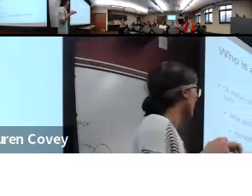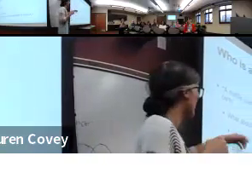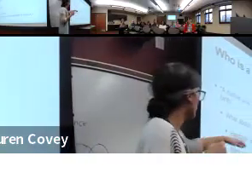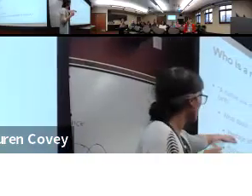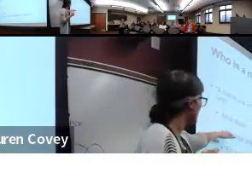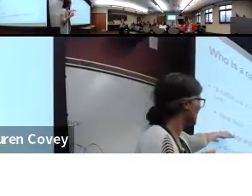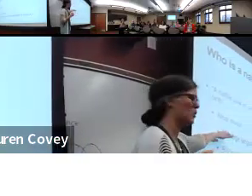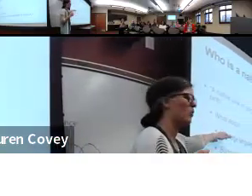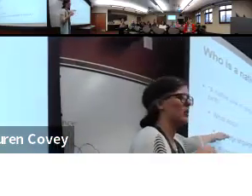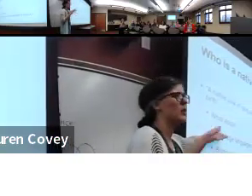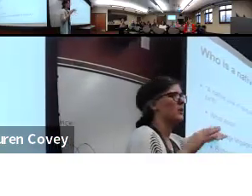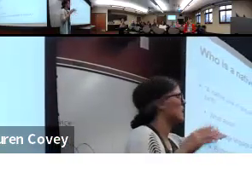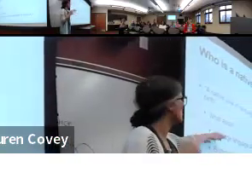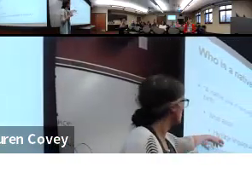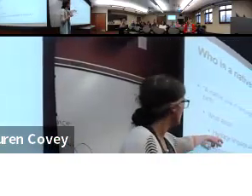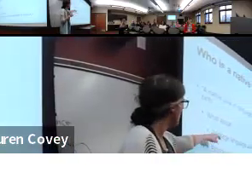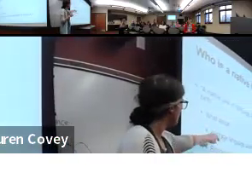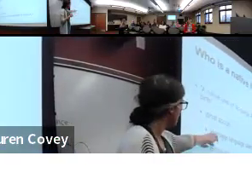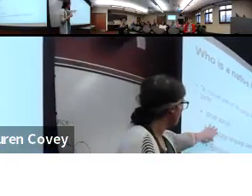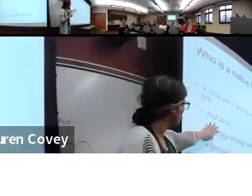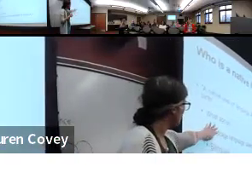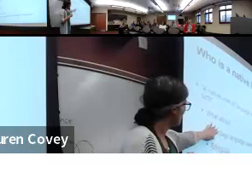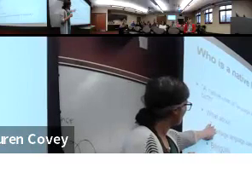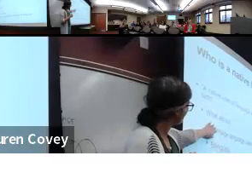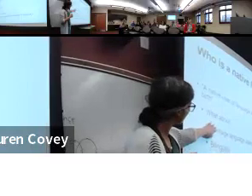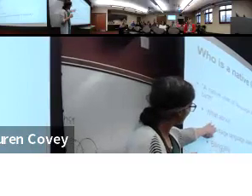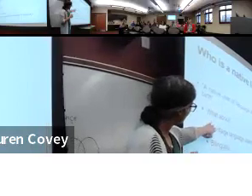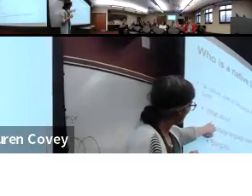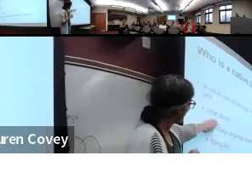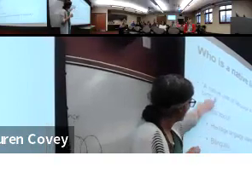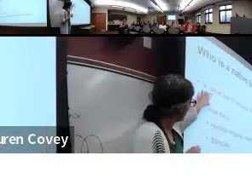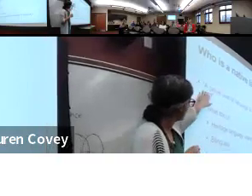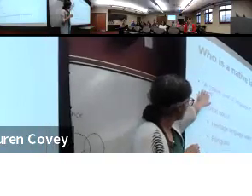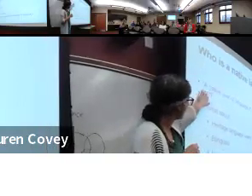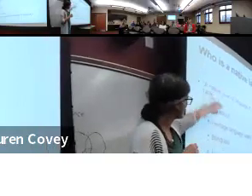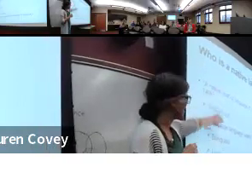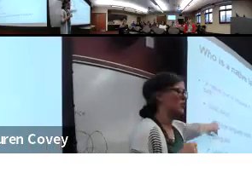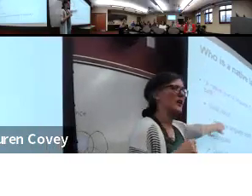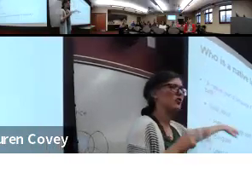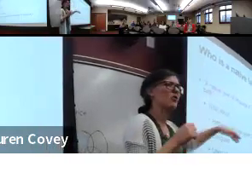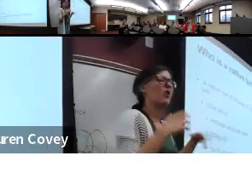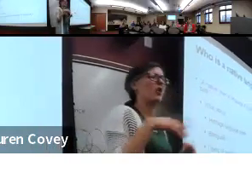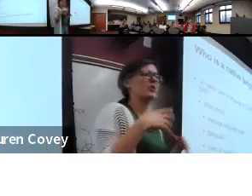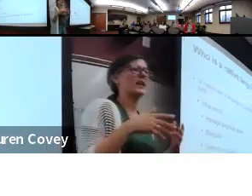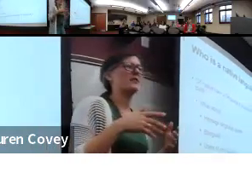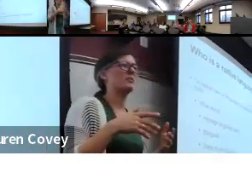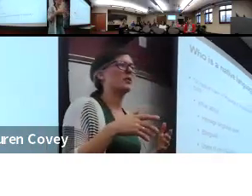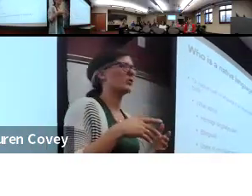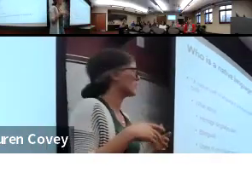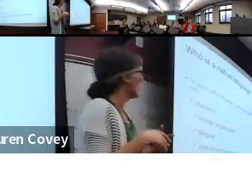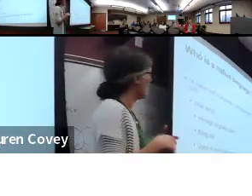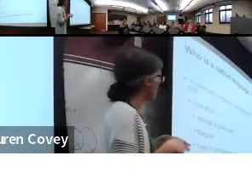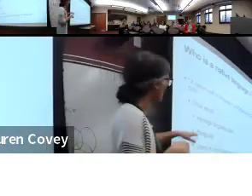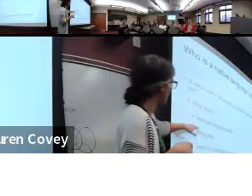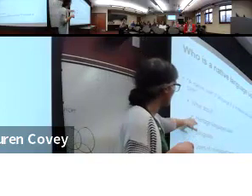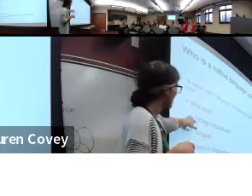speakers. In some ways, they don't. In other ways, they do. But it's sort of, from this categorization, they should fall under native